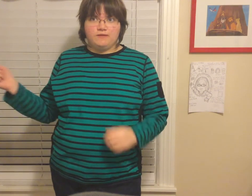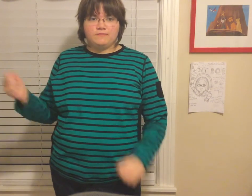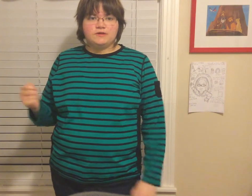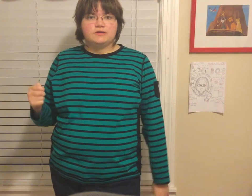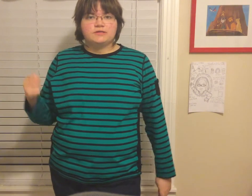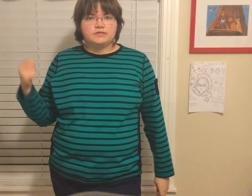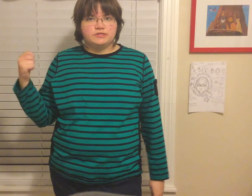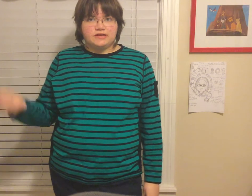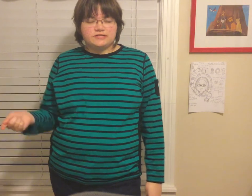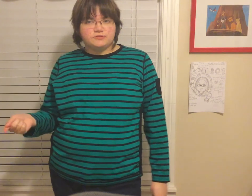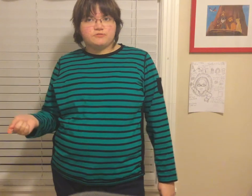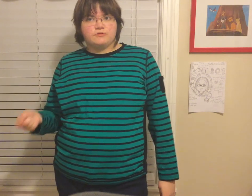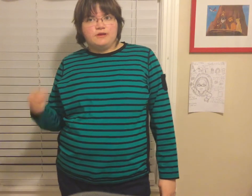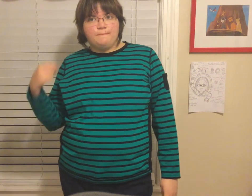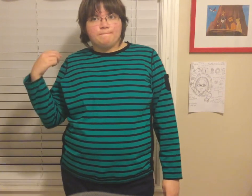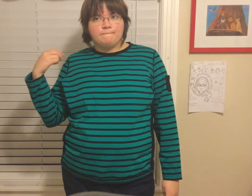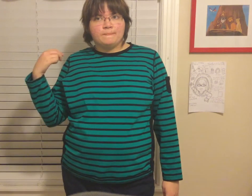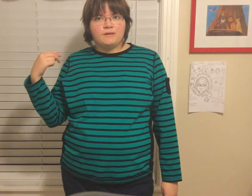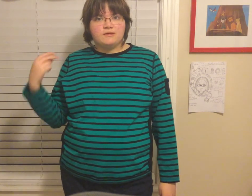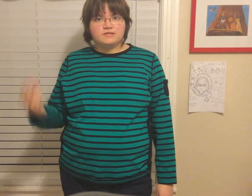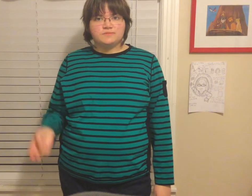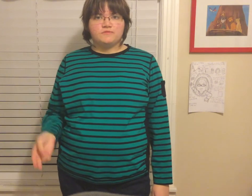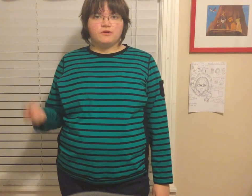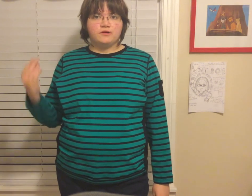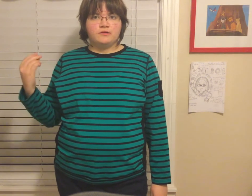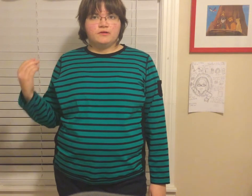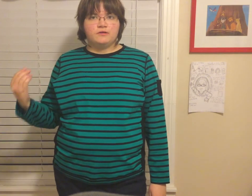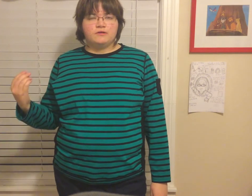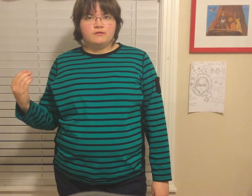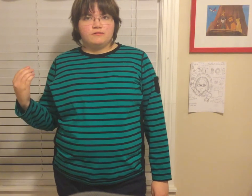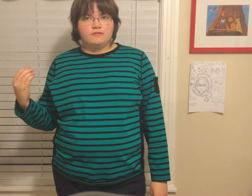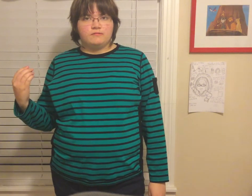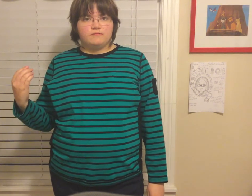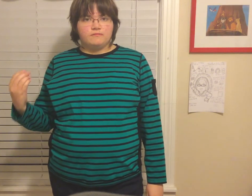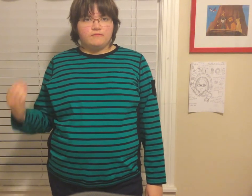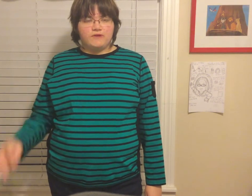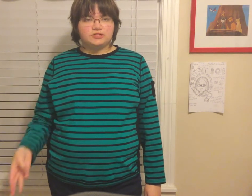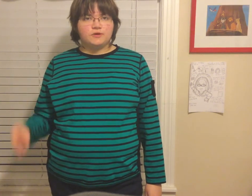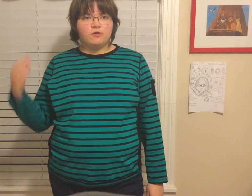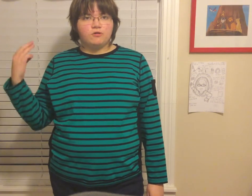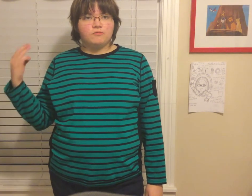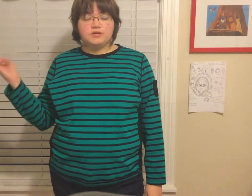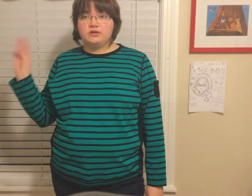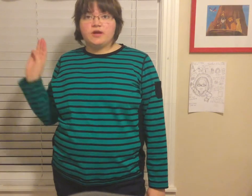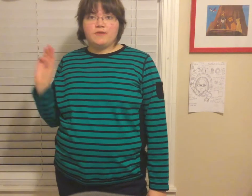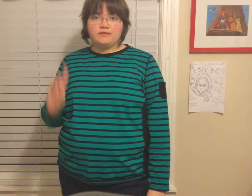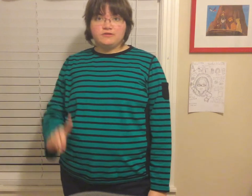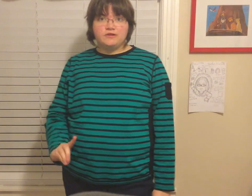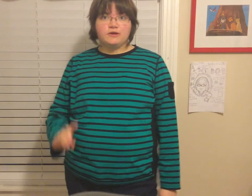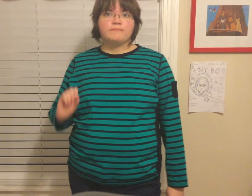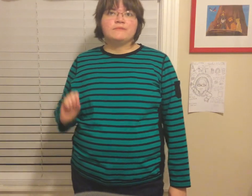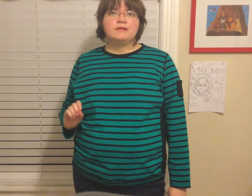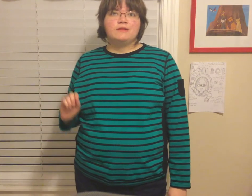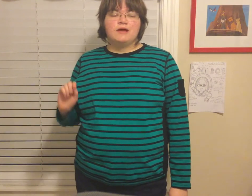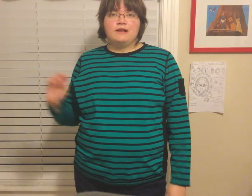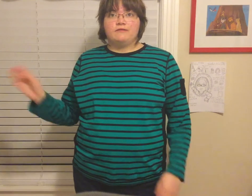them, such as Dance Central 3, Sims 4, Fractured by Hole, which is going to be coming out this year and is